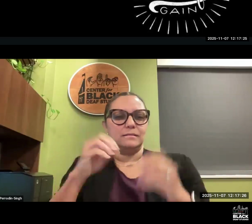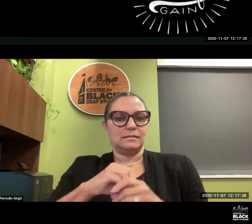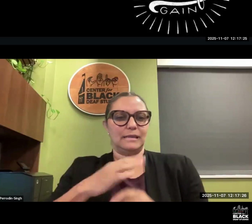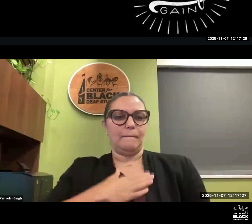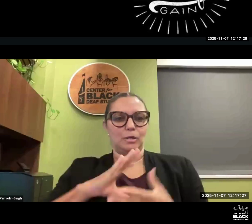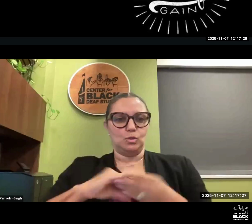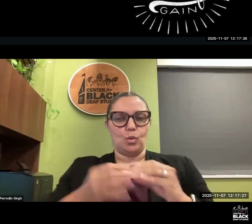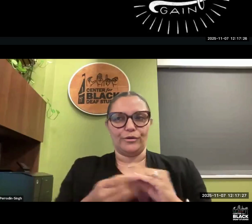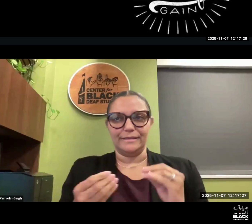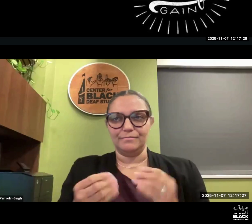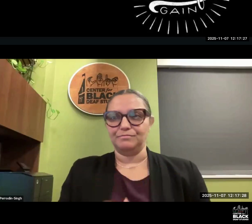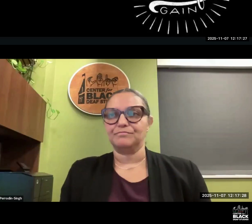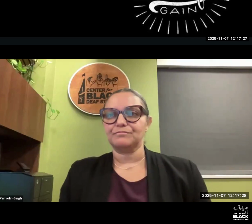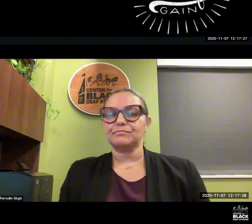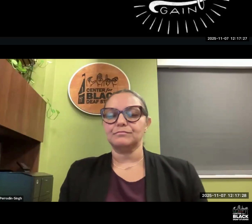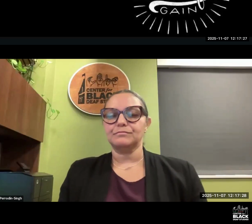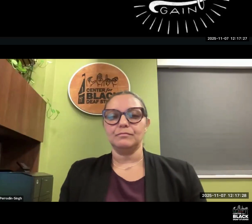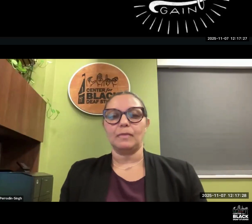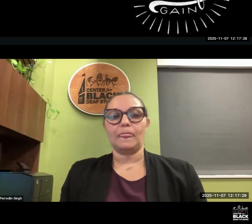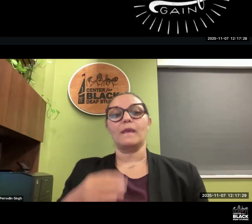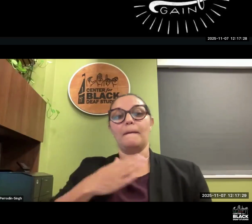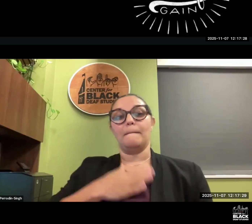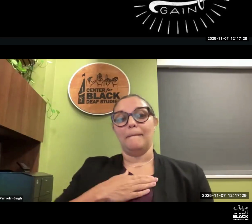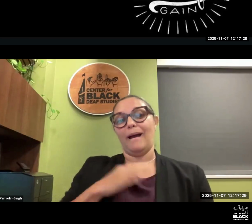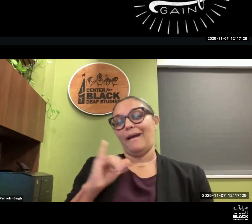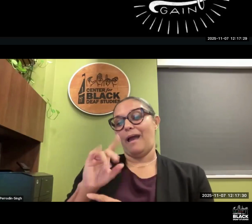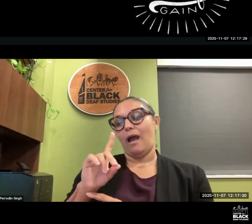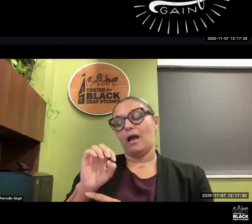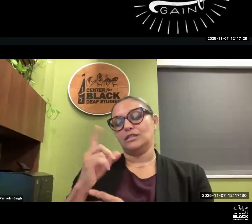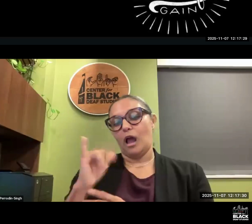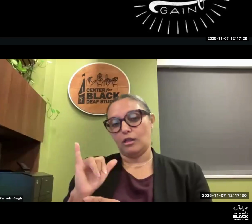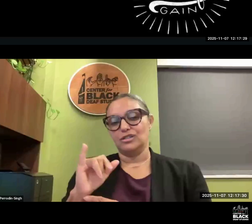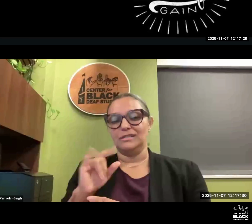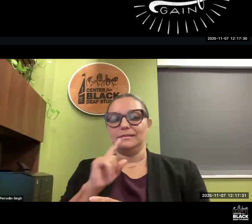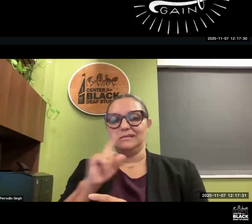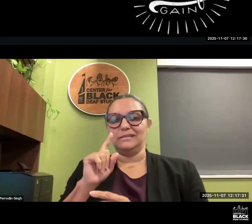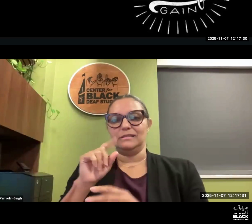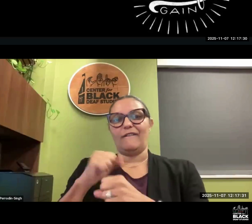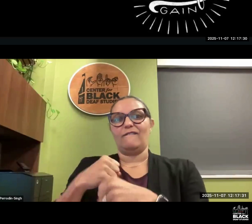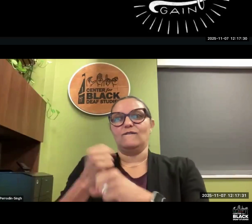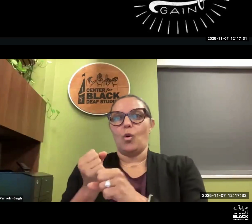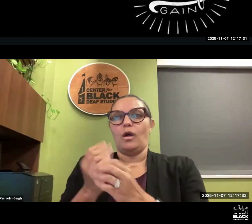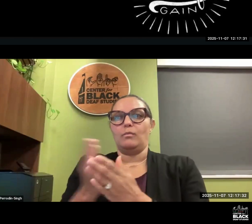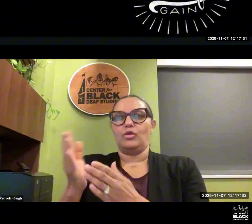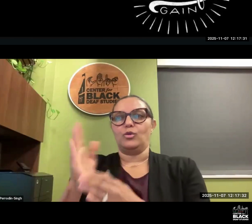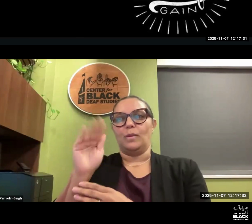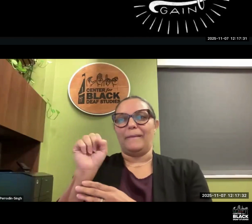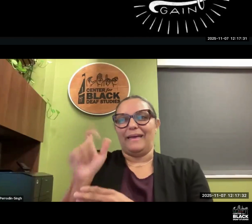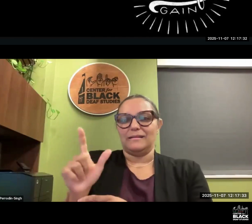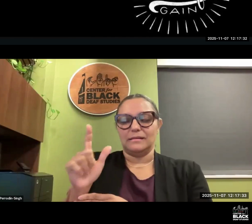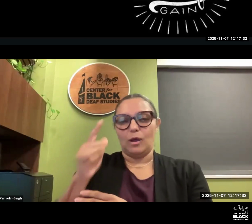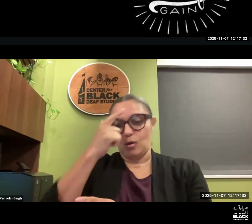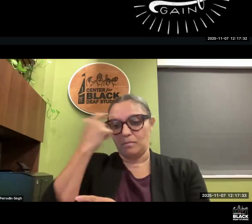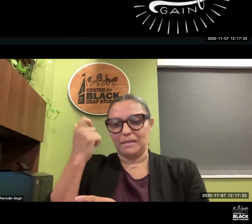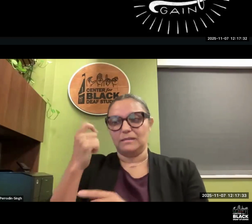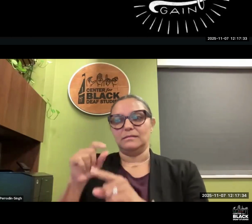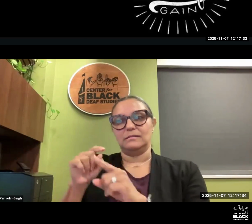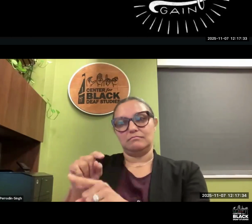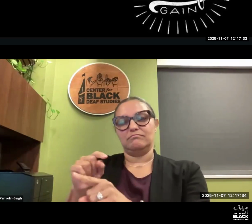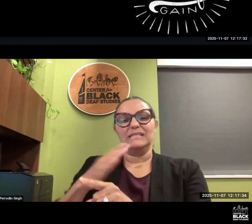Continuing to communicate, continuing to sign really allowed us to gain more. And that ideology was formed through